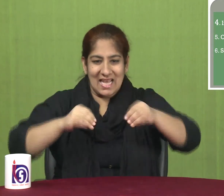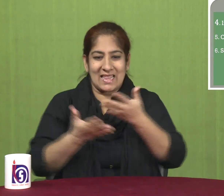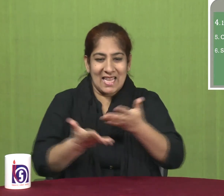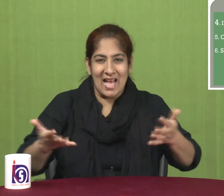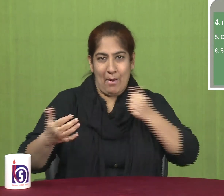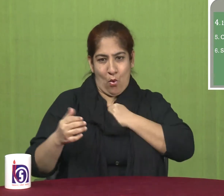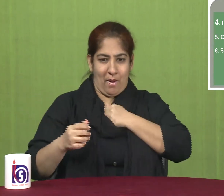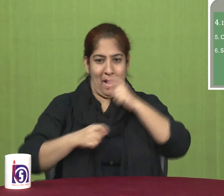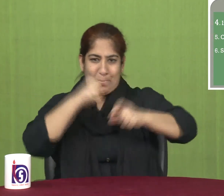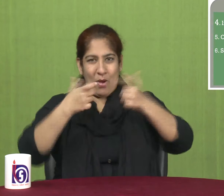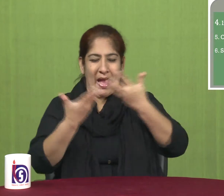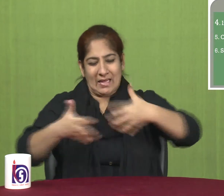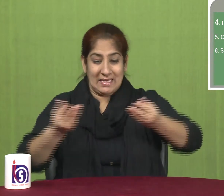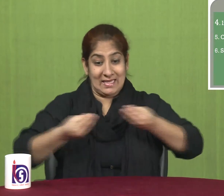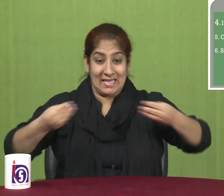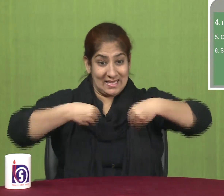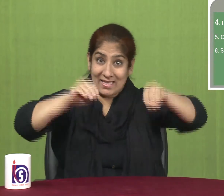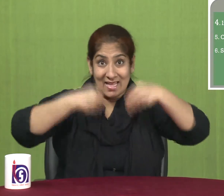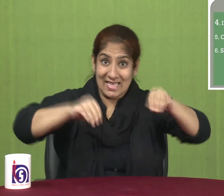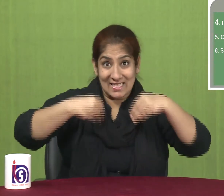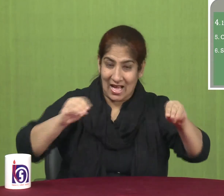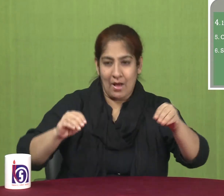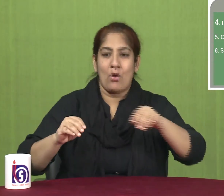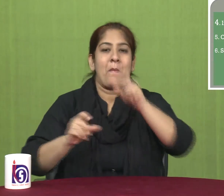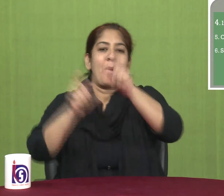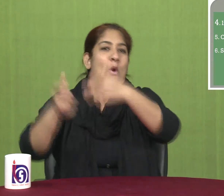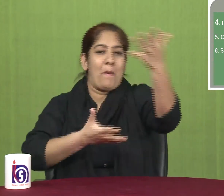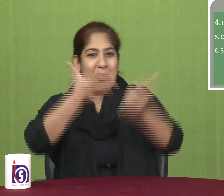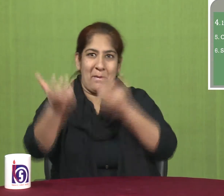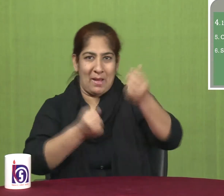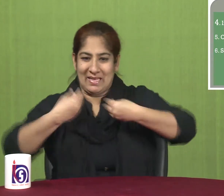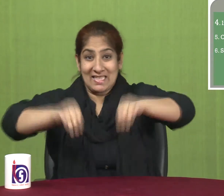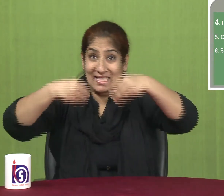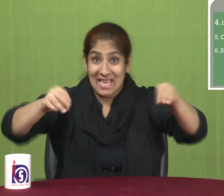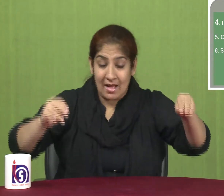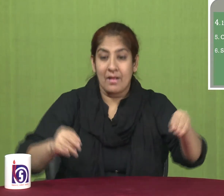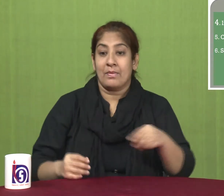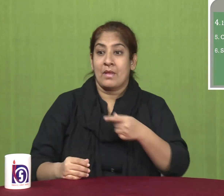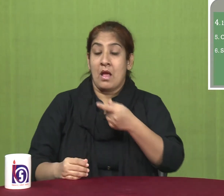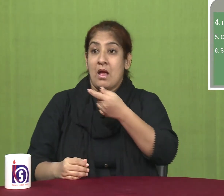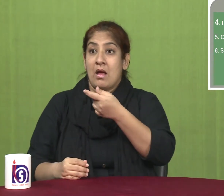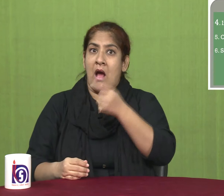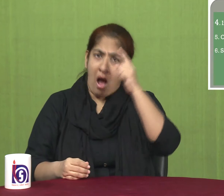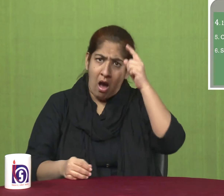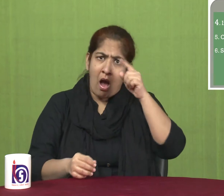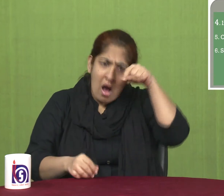for example, there is any selling business. Let's take it as I have my selling business,